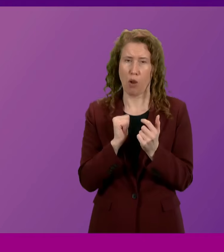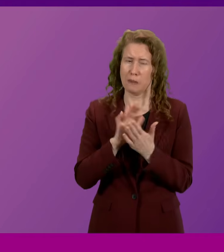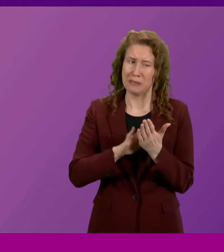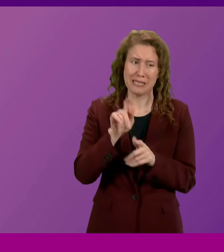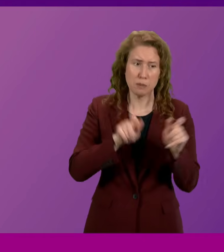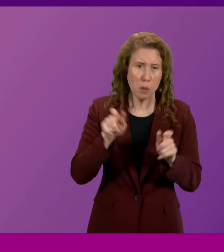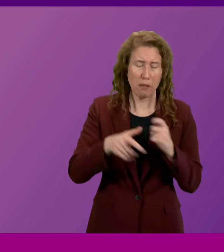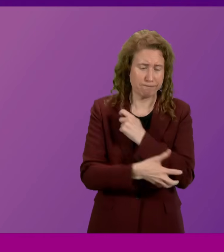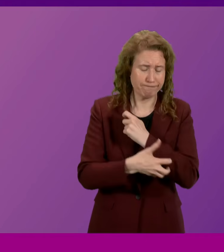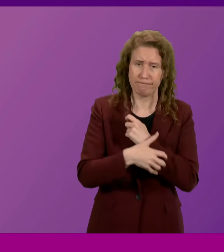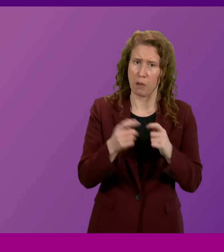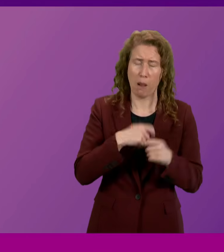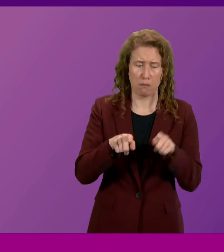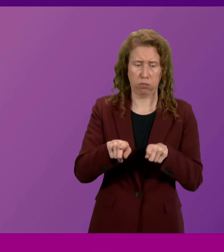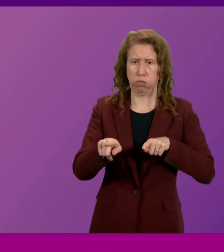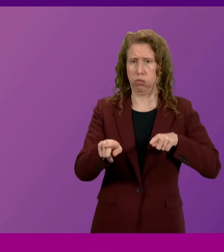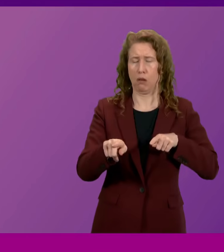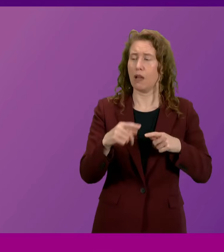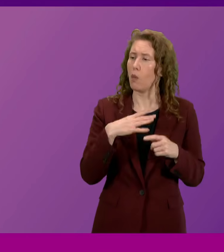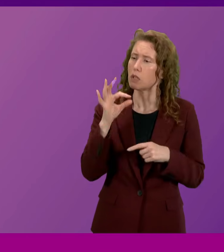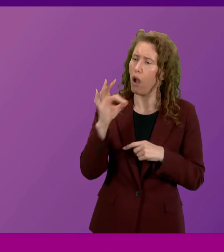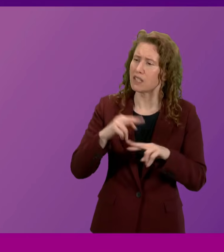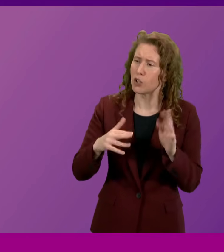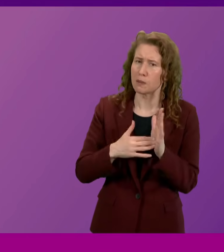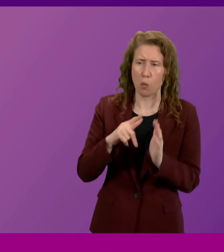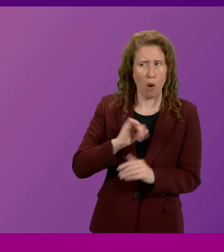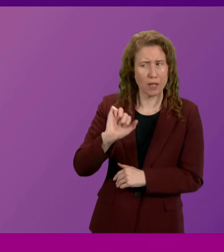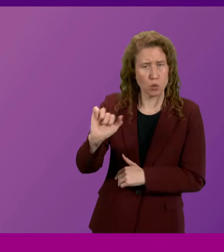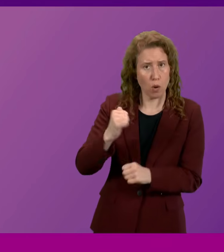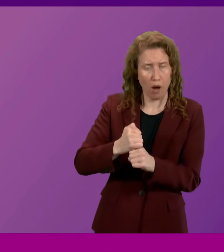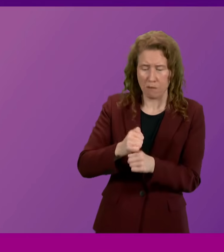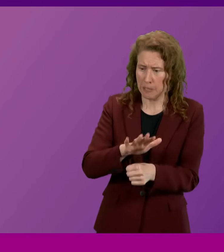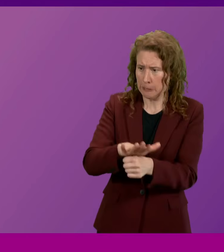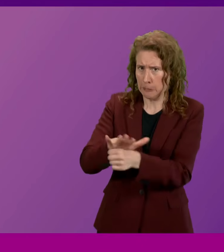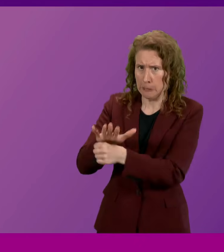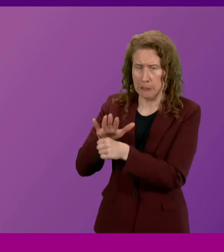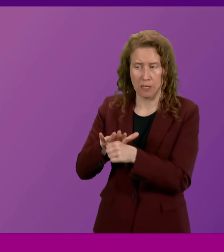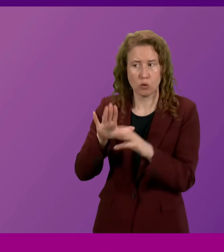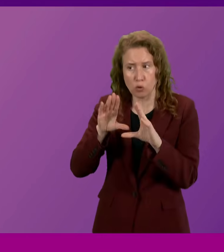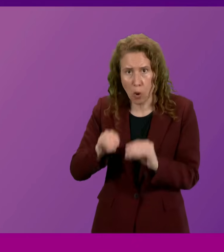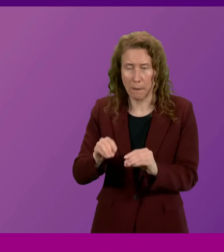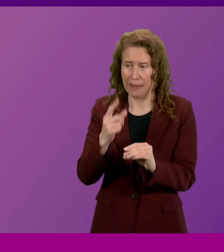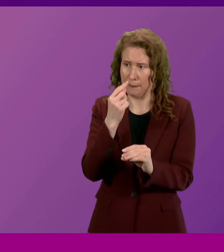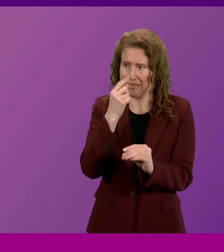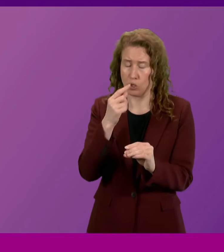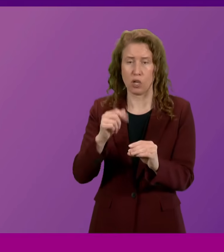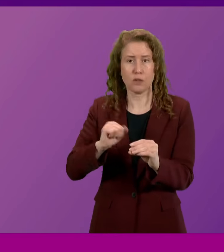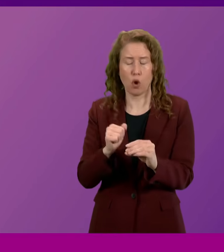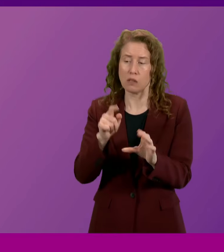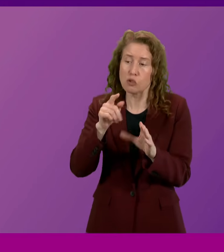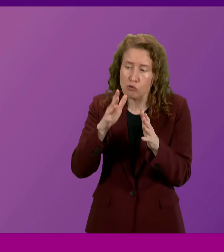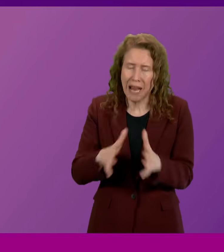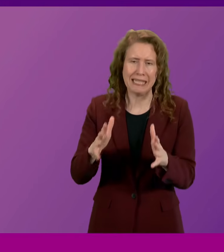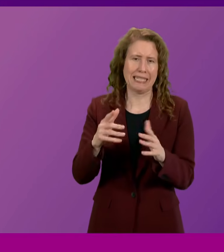pupils behind. So can I ask the First Minister, why is his government stifling the potential of Scotland's greatest asset, our young